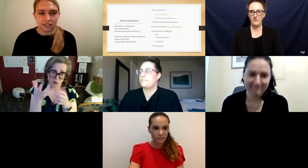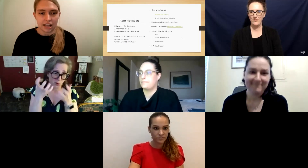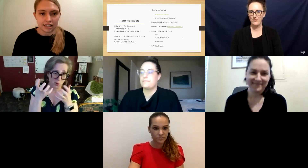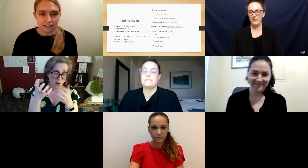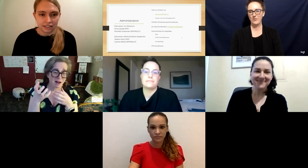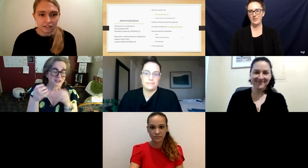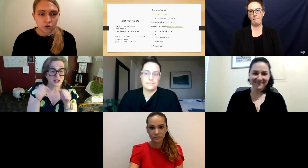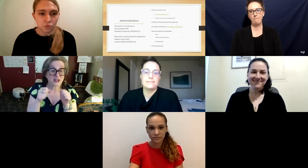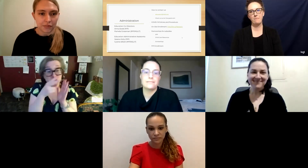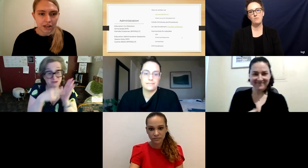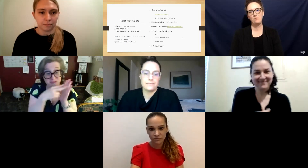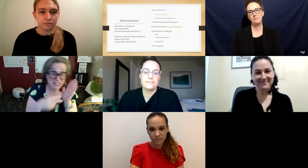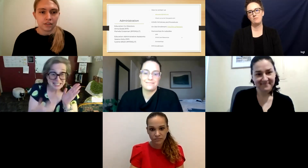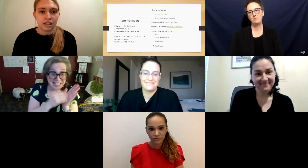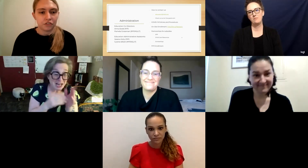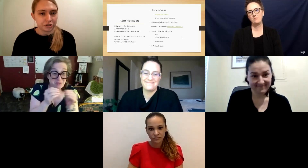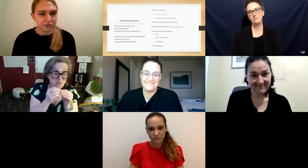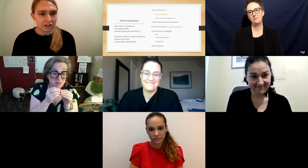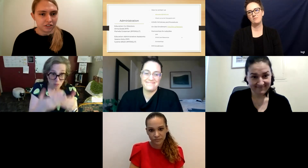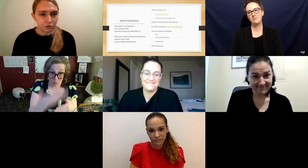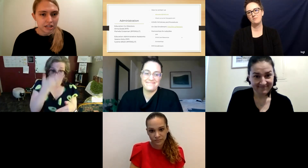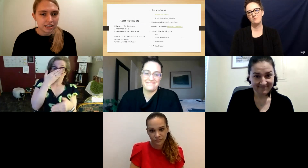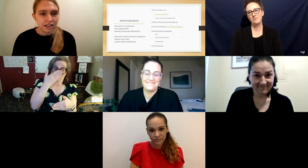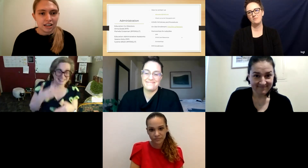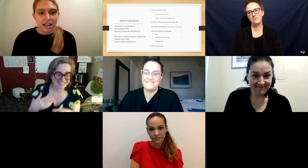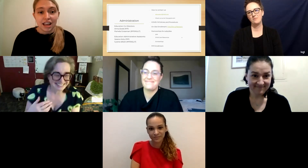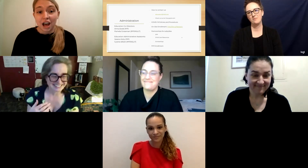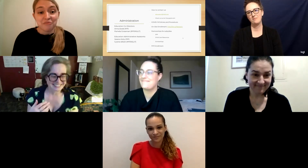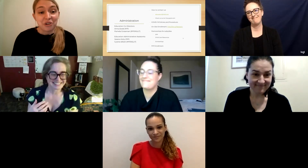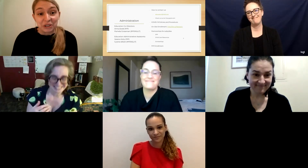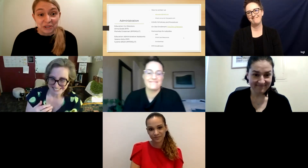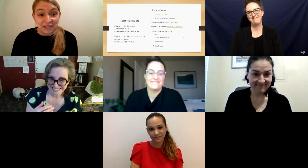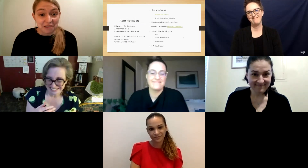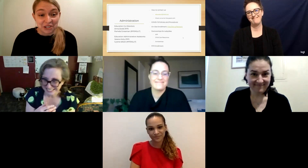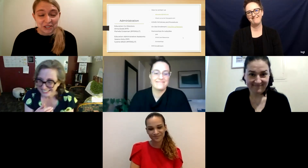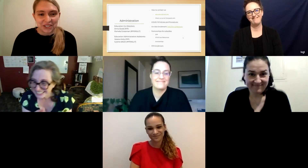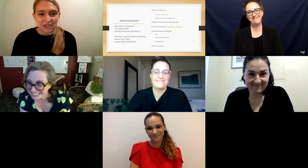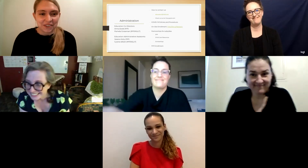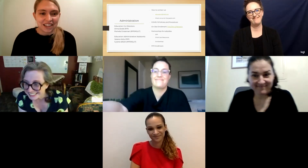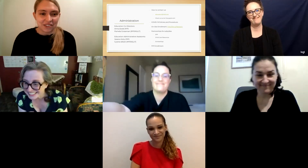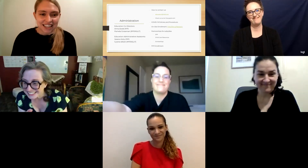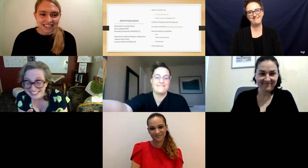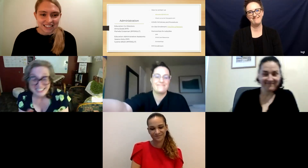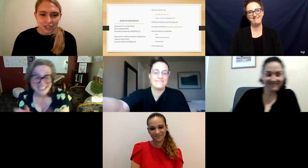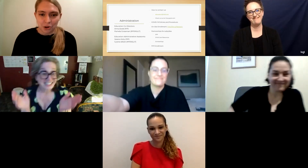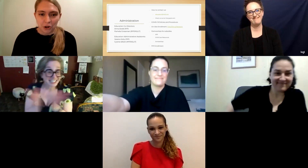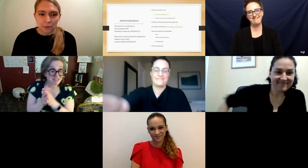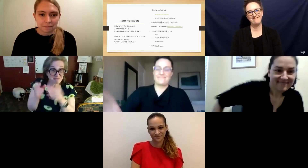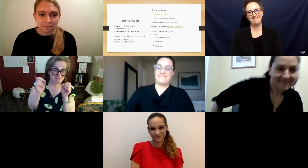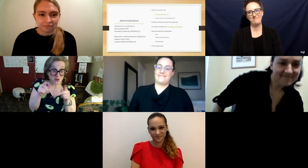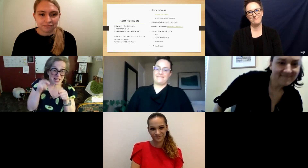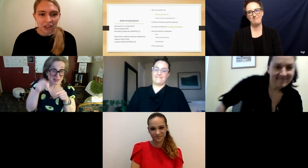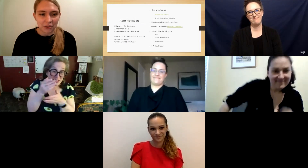out the slides if you want them for yourself to read up more closely, I'm sure too. I know the text is